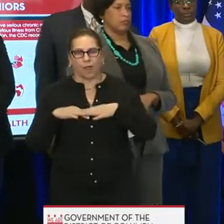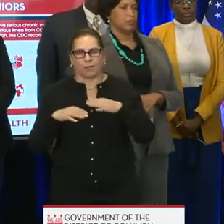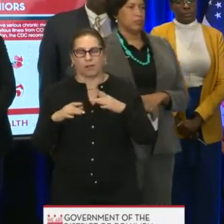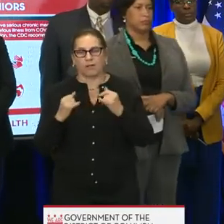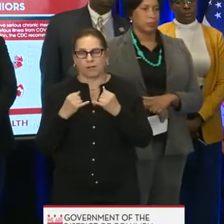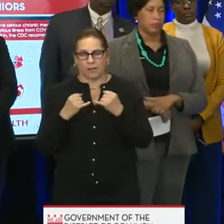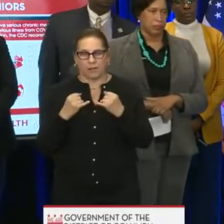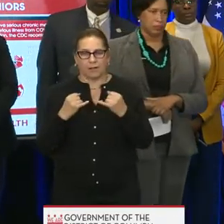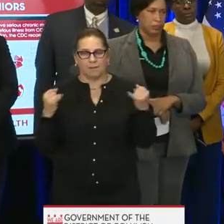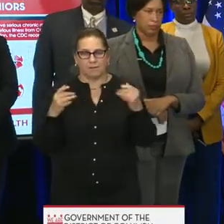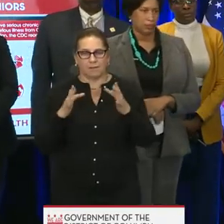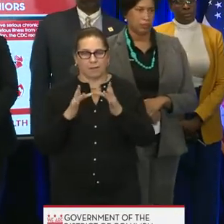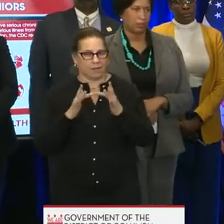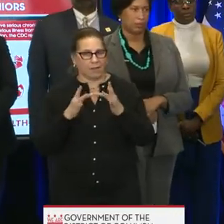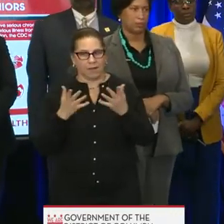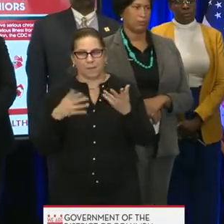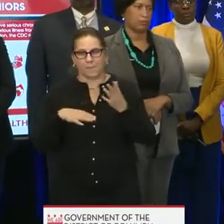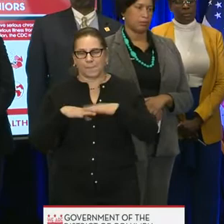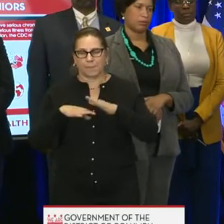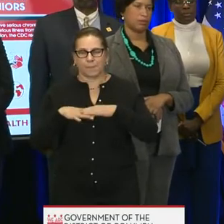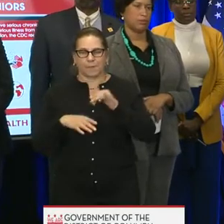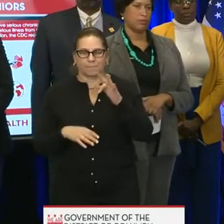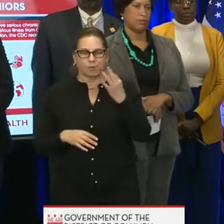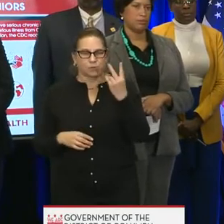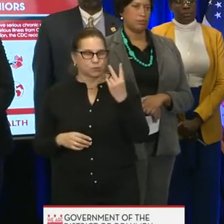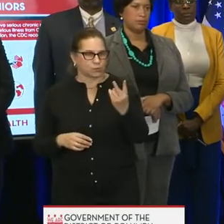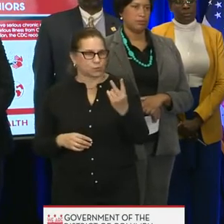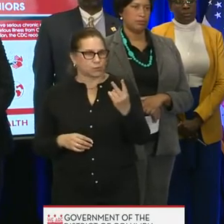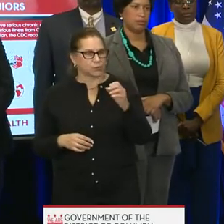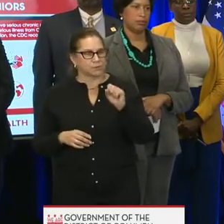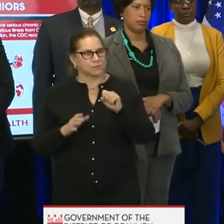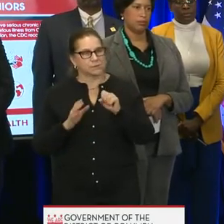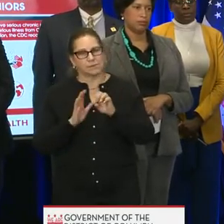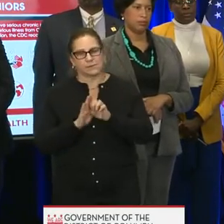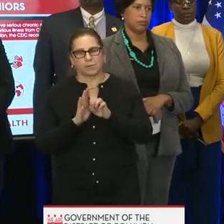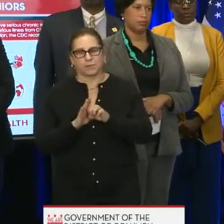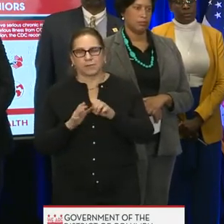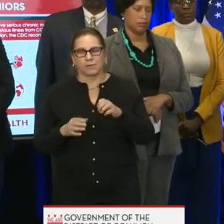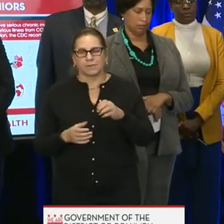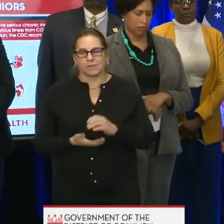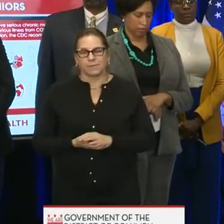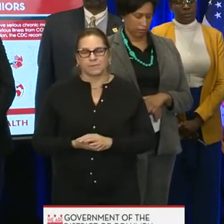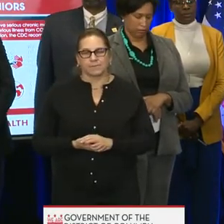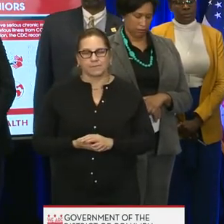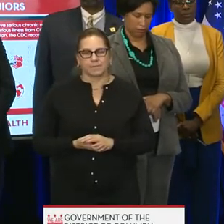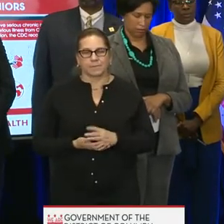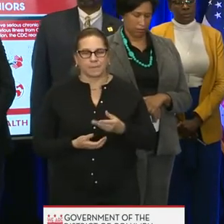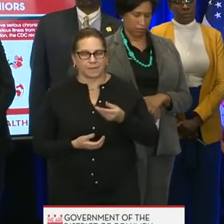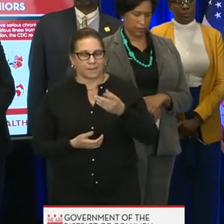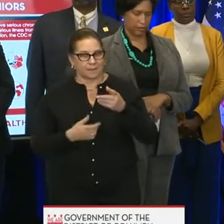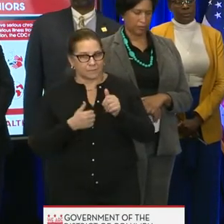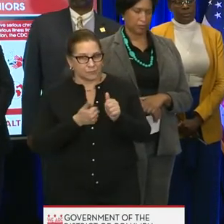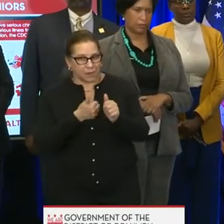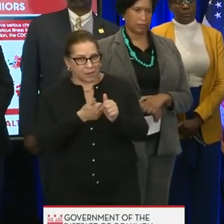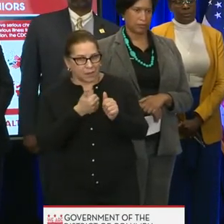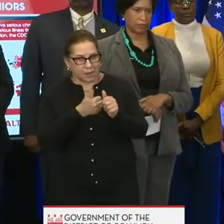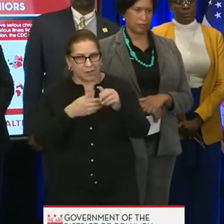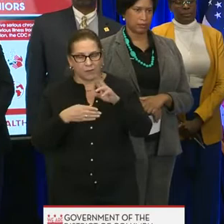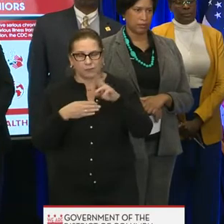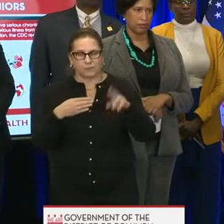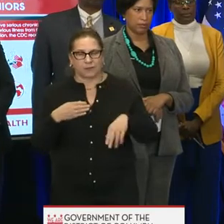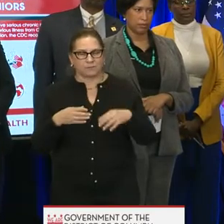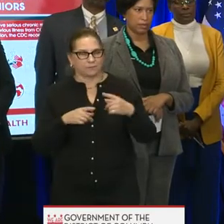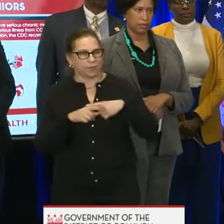that are accepting samples right now. We are going to track those results. They do have to be provided to DC Health, and we will